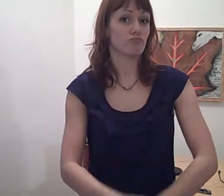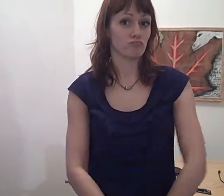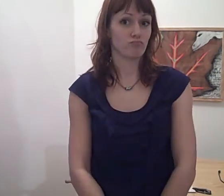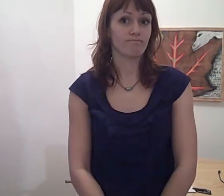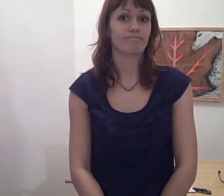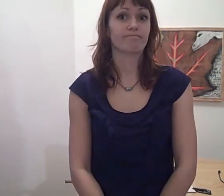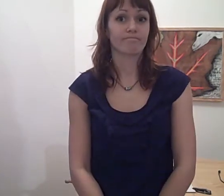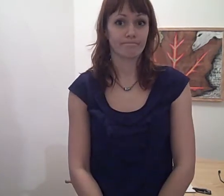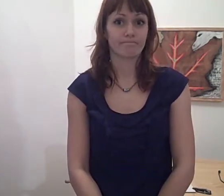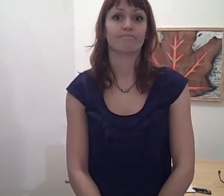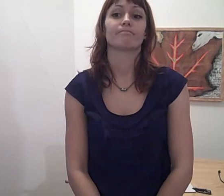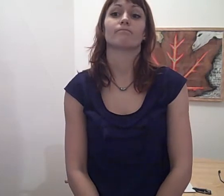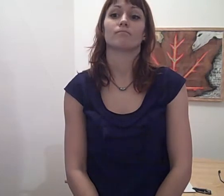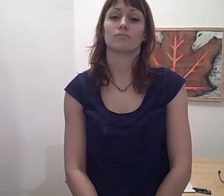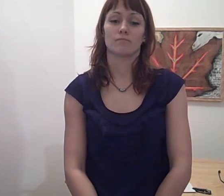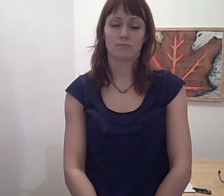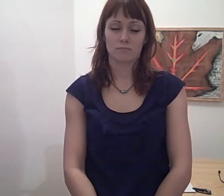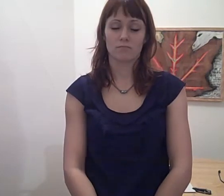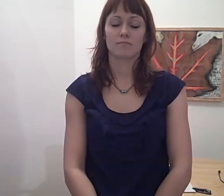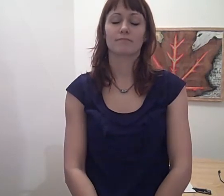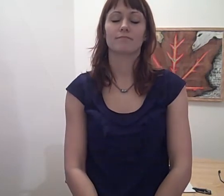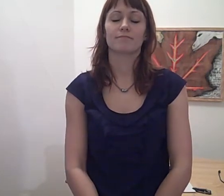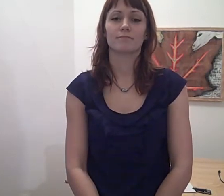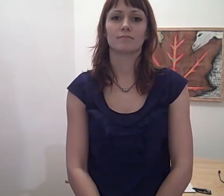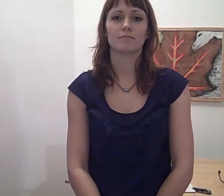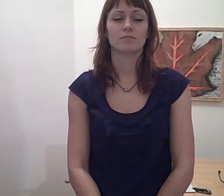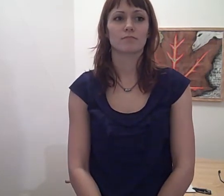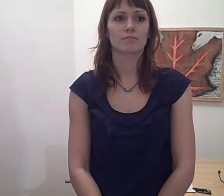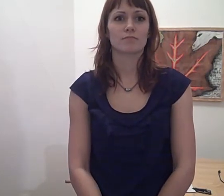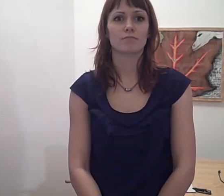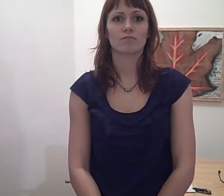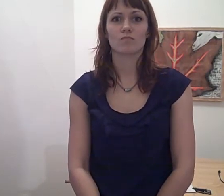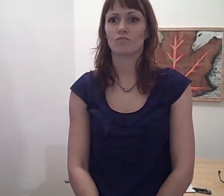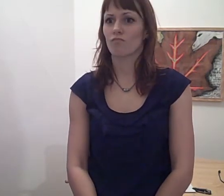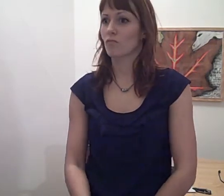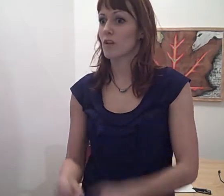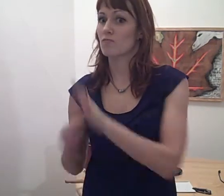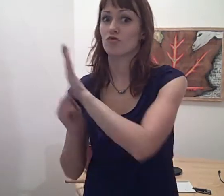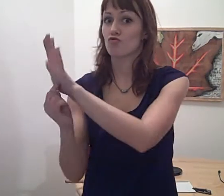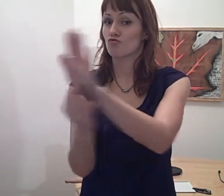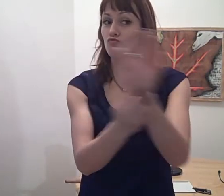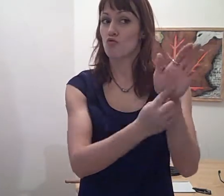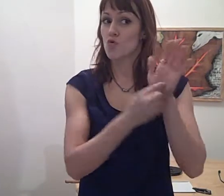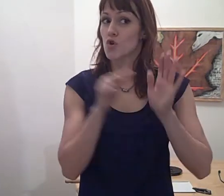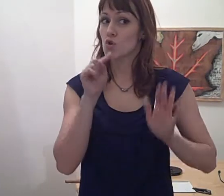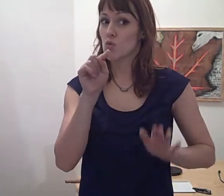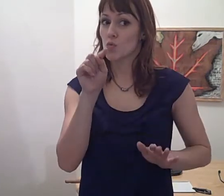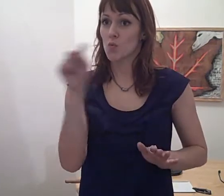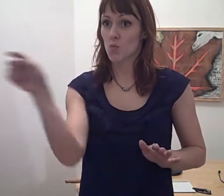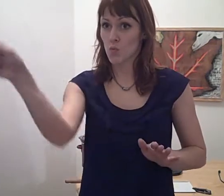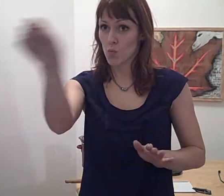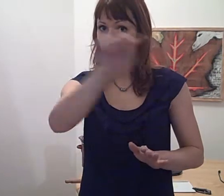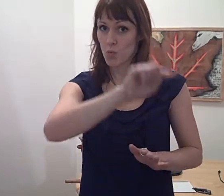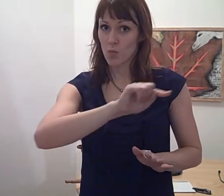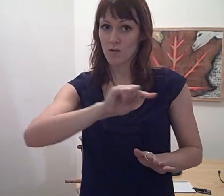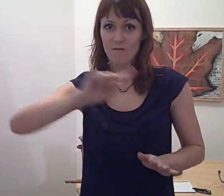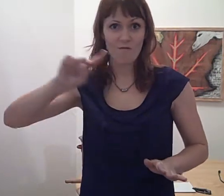I'm going to show 2 testers the first time this operating. Firstly, I'm going to show you the